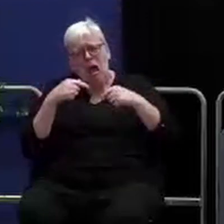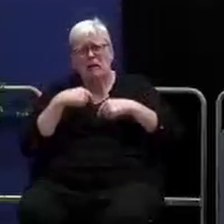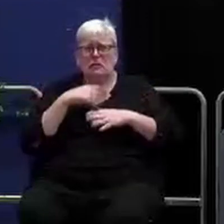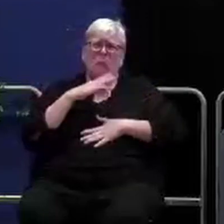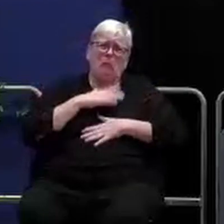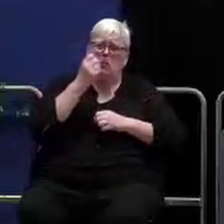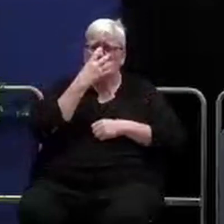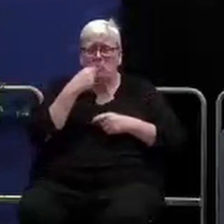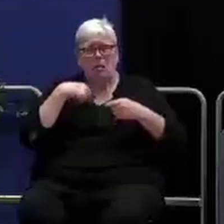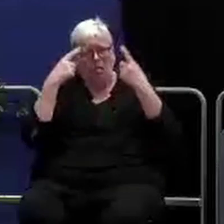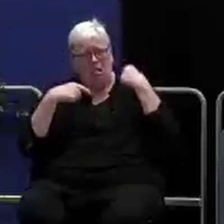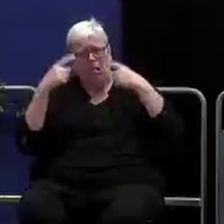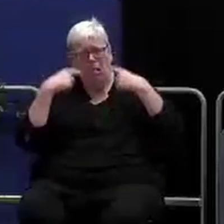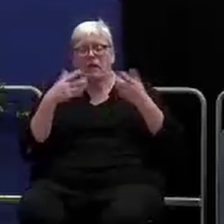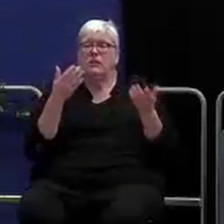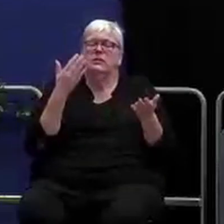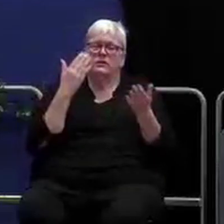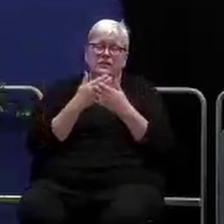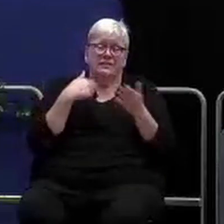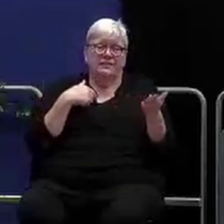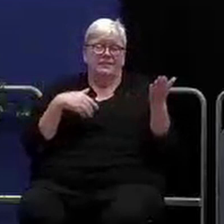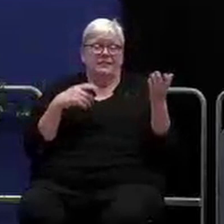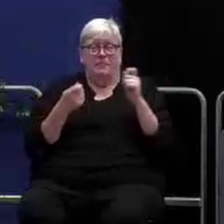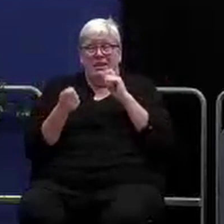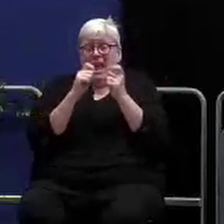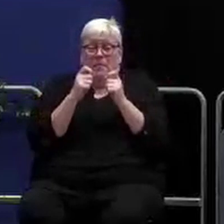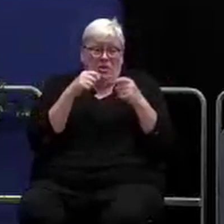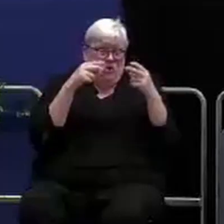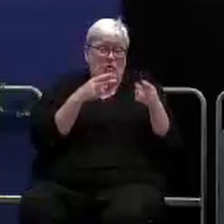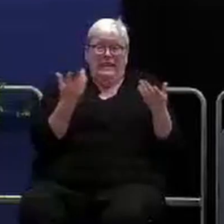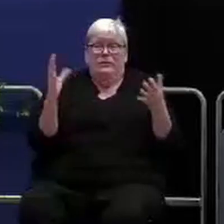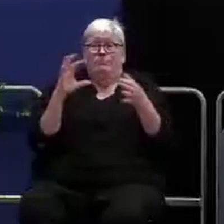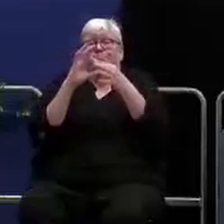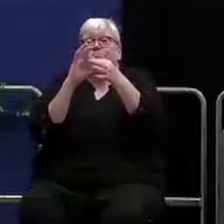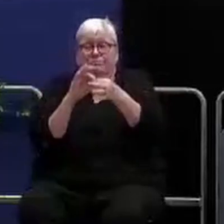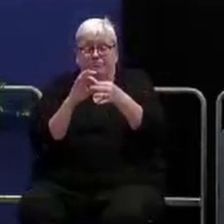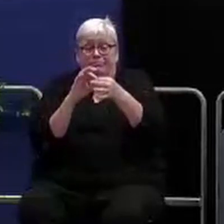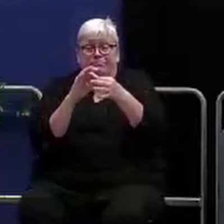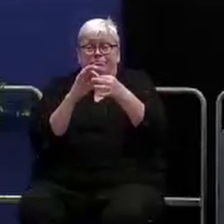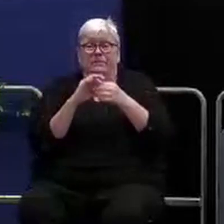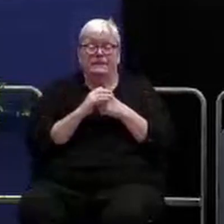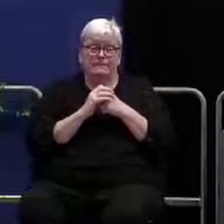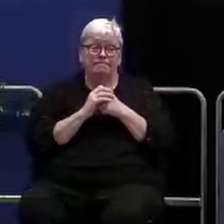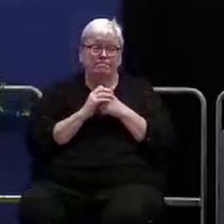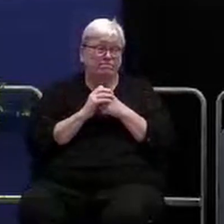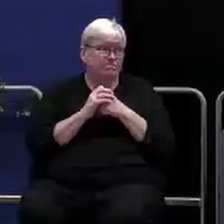miserably. So it's a totally manipulative way to tap into that, I'm not gonna lie.